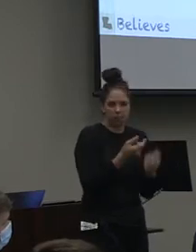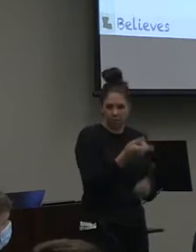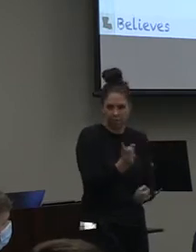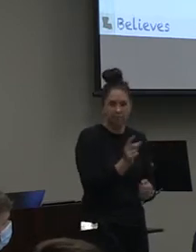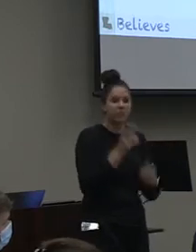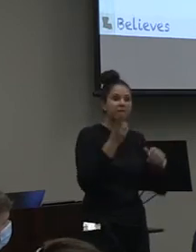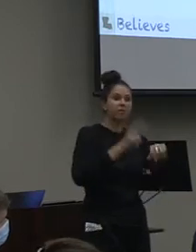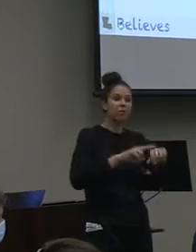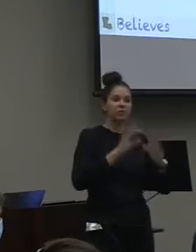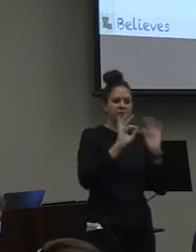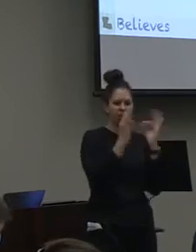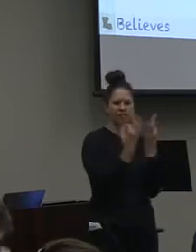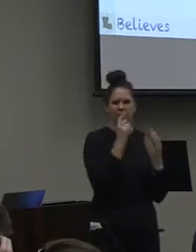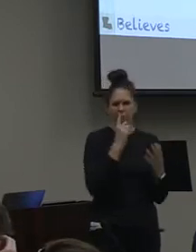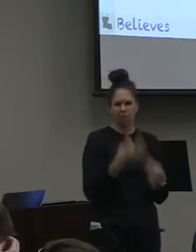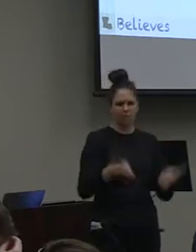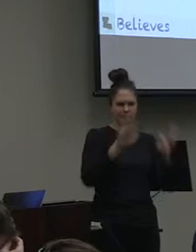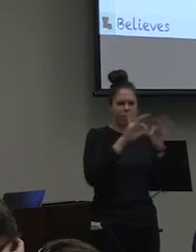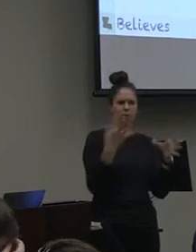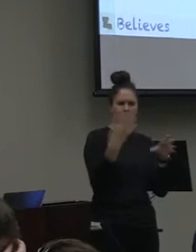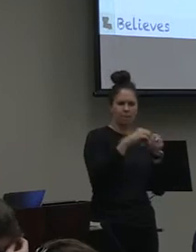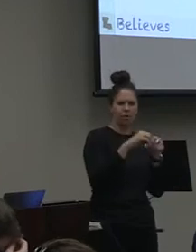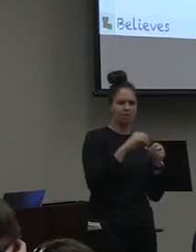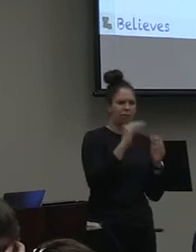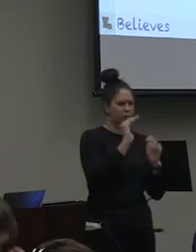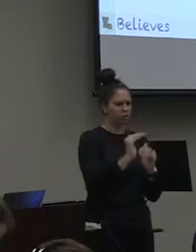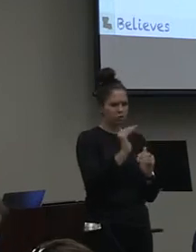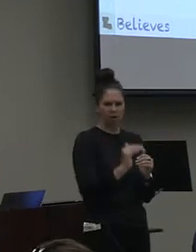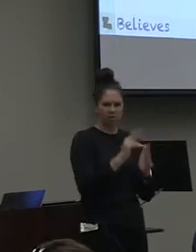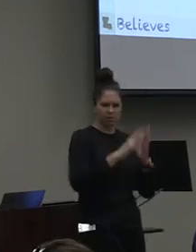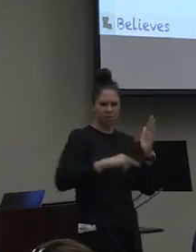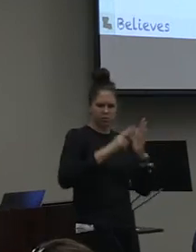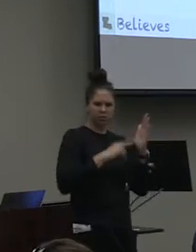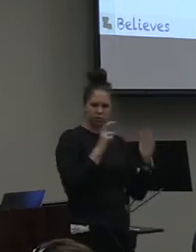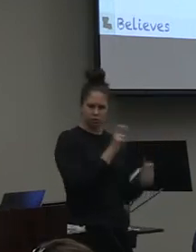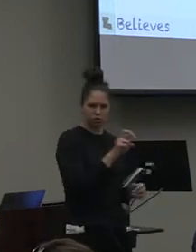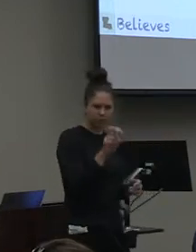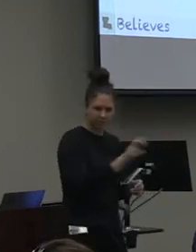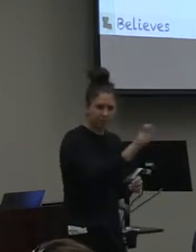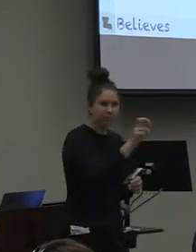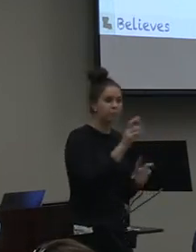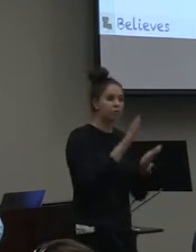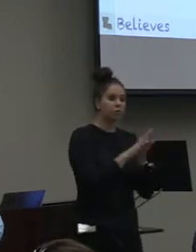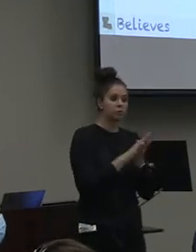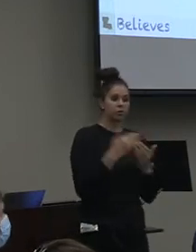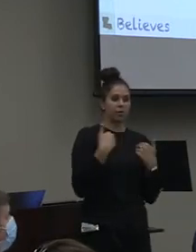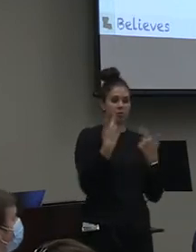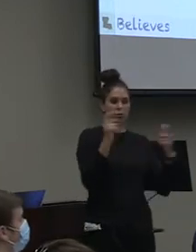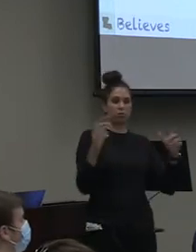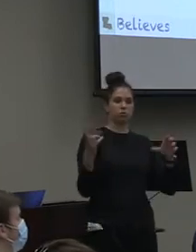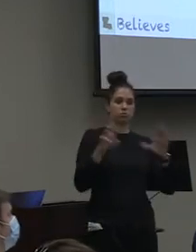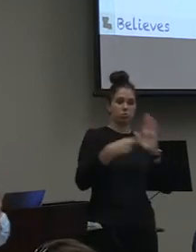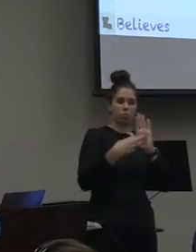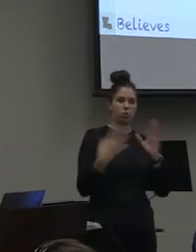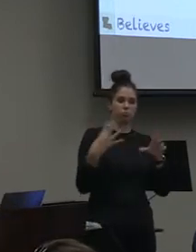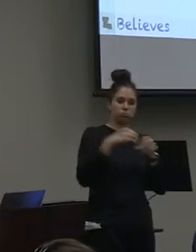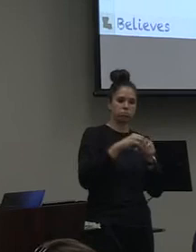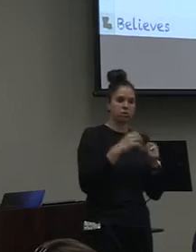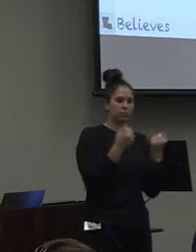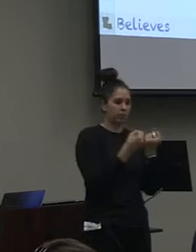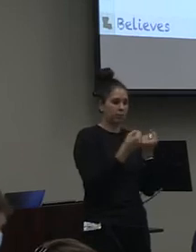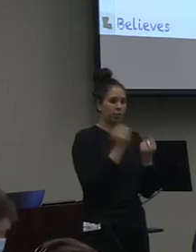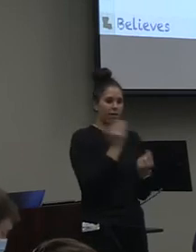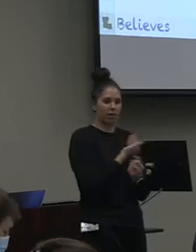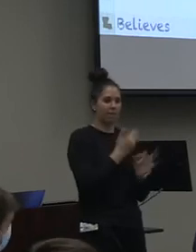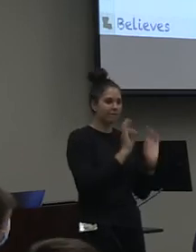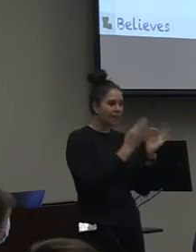course, families are an important part of a child's literacy journey. And the school plays a large role in supporting our families in that